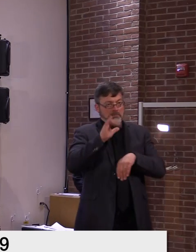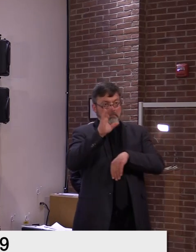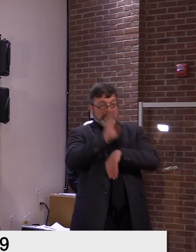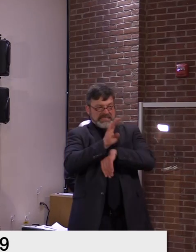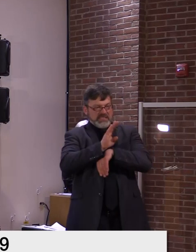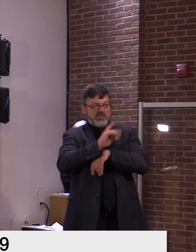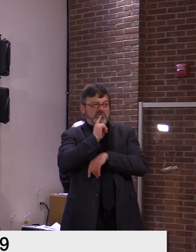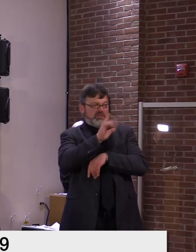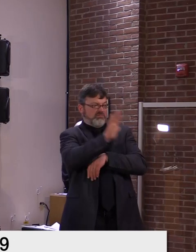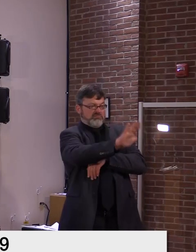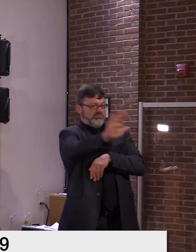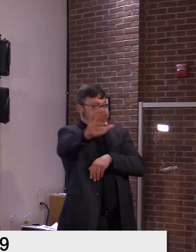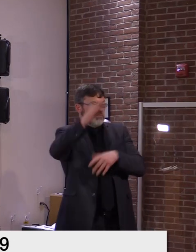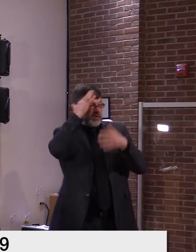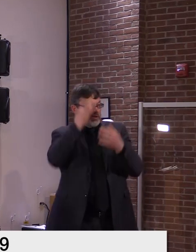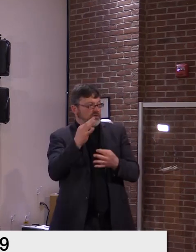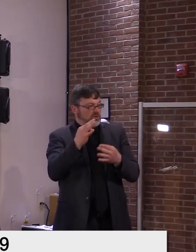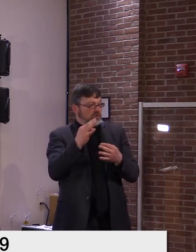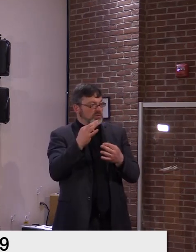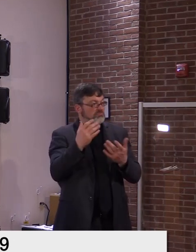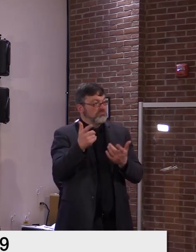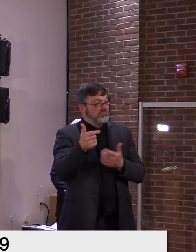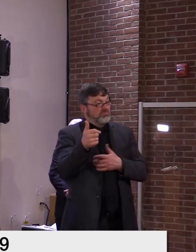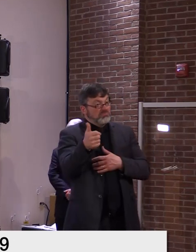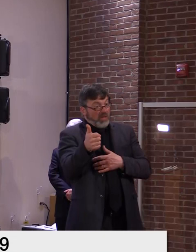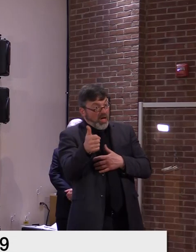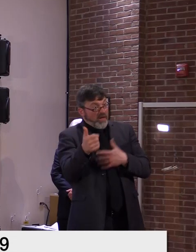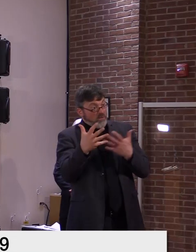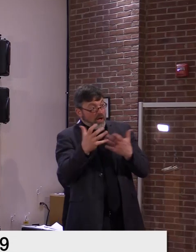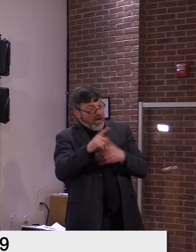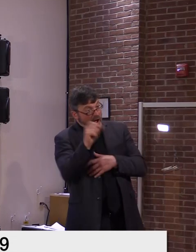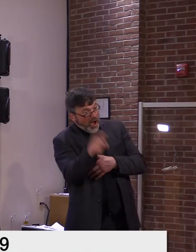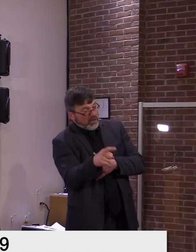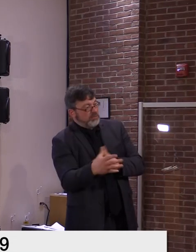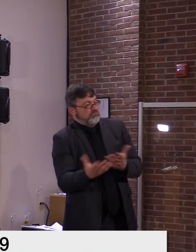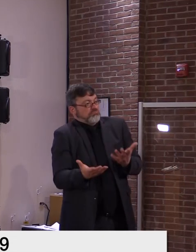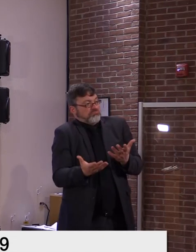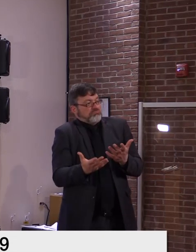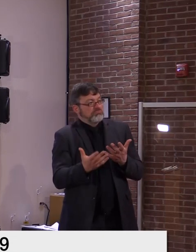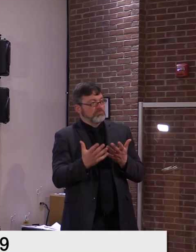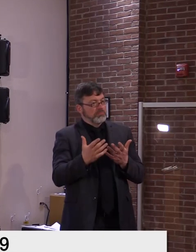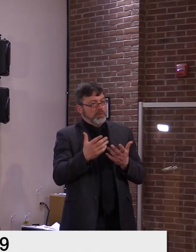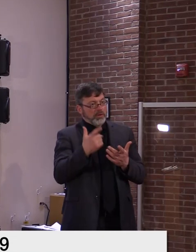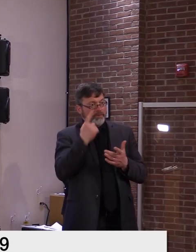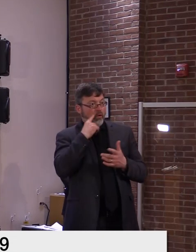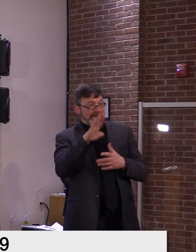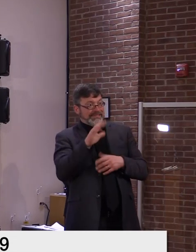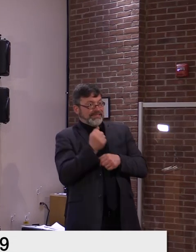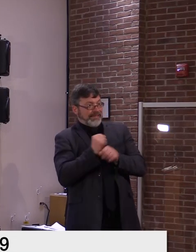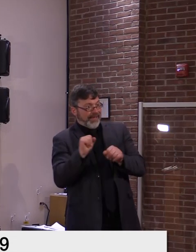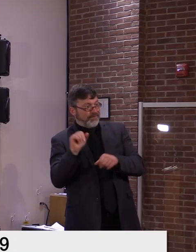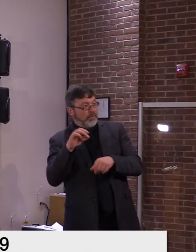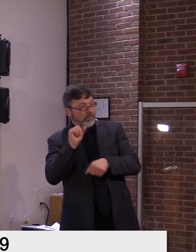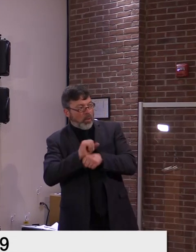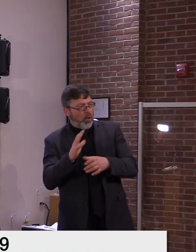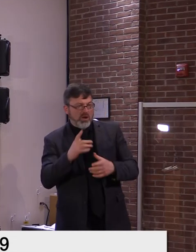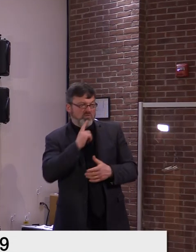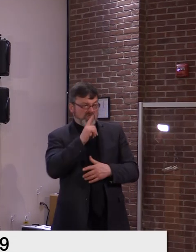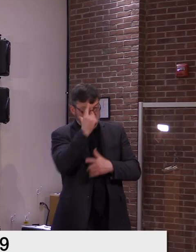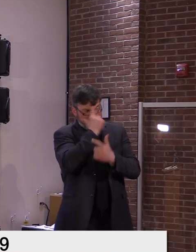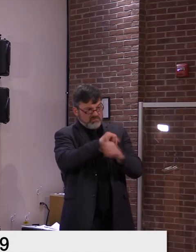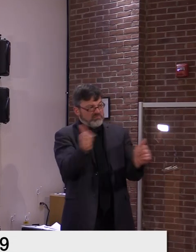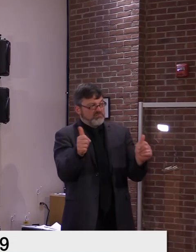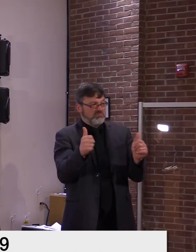of vaccination or proof that somebody has had COVID within the last 90 days and recovered. That's really up to them at this point.